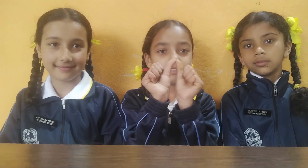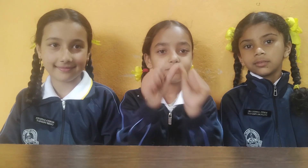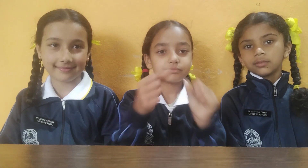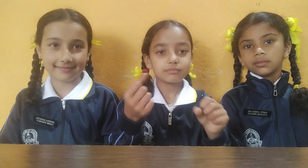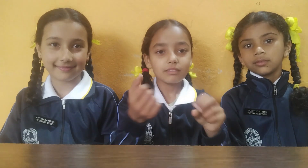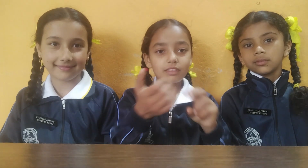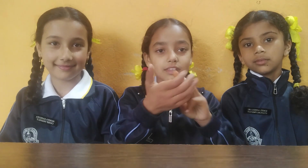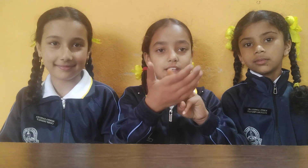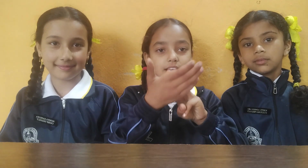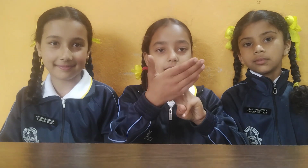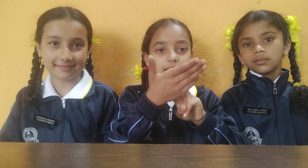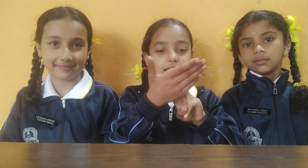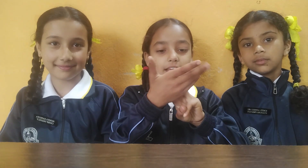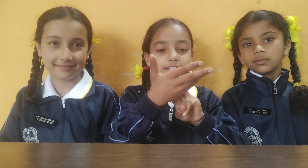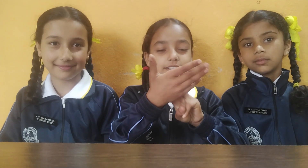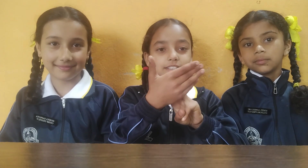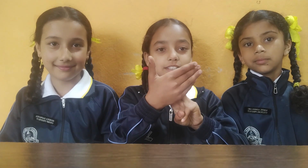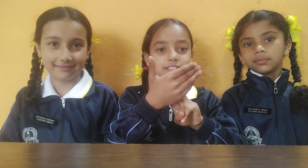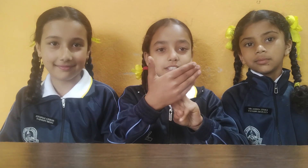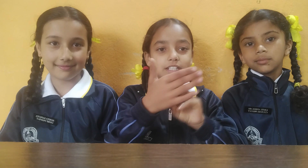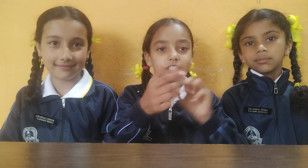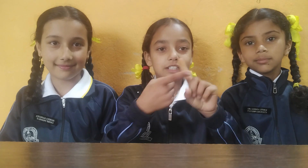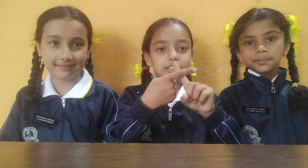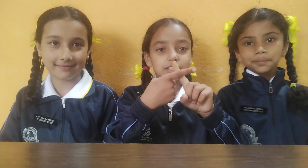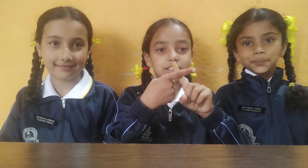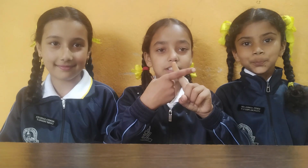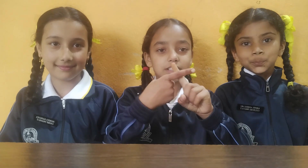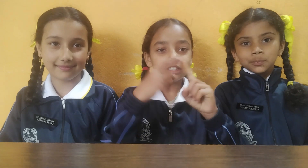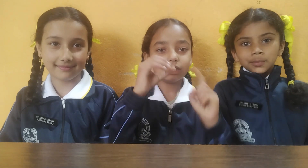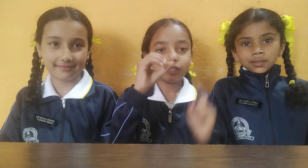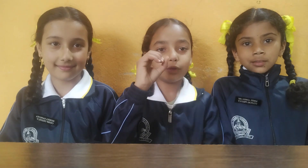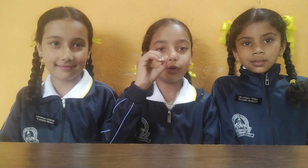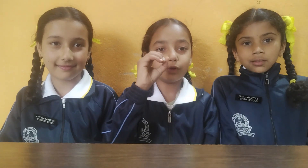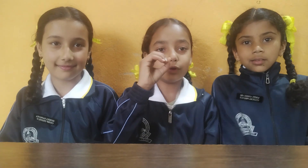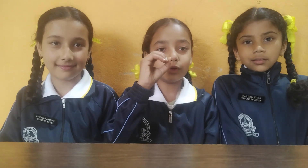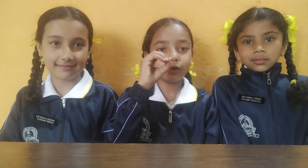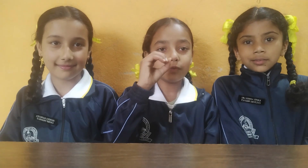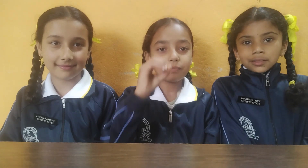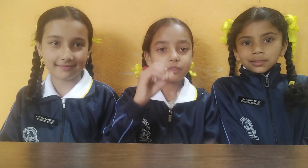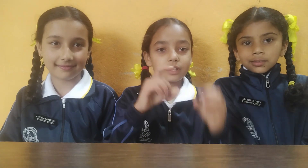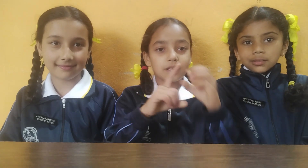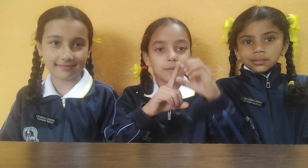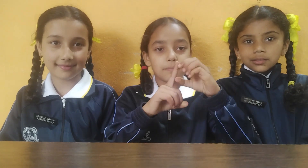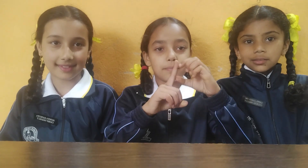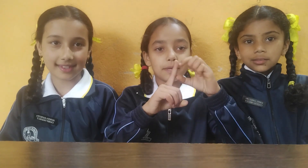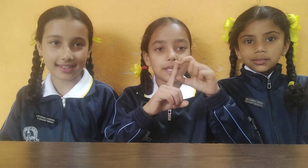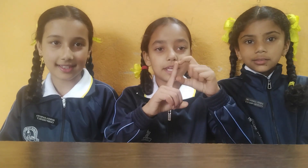n e o p